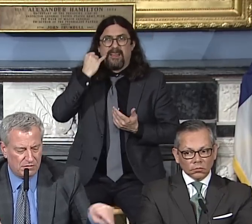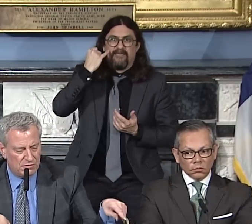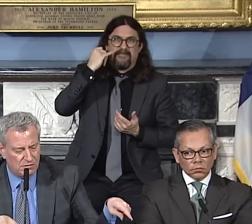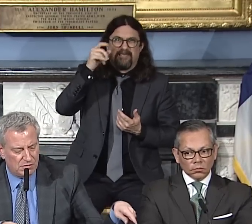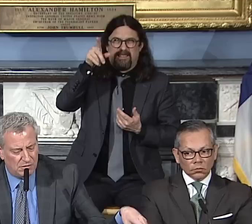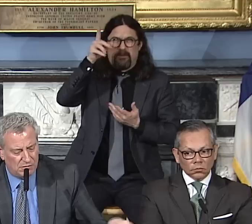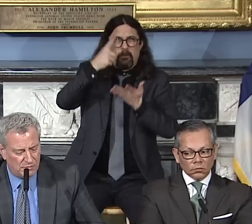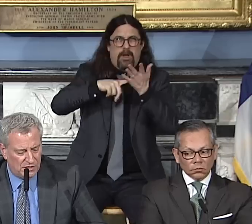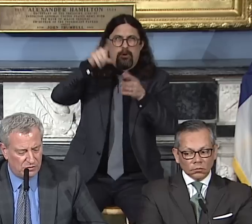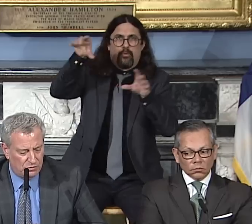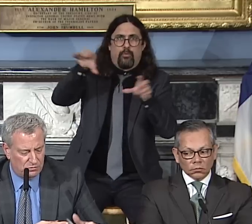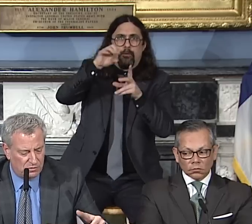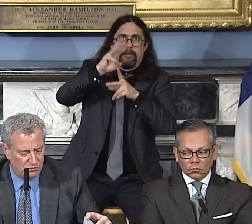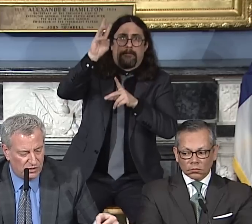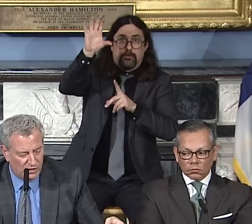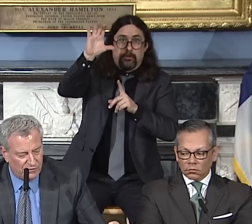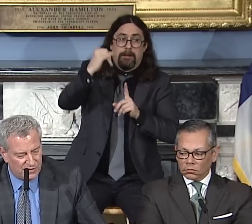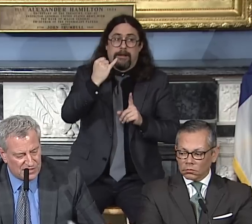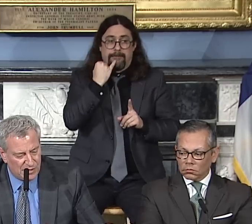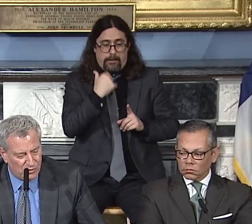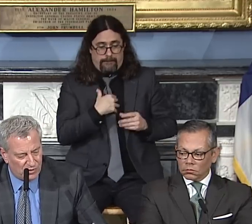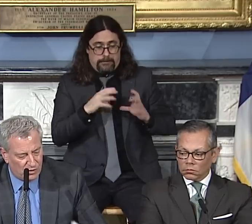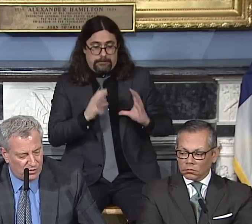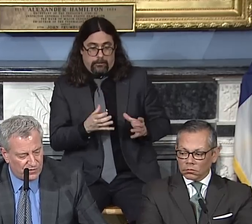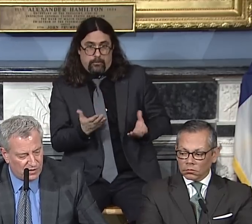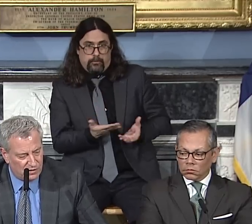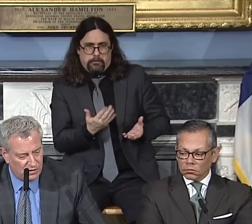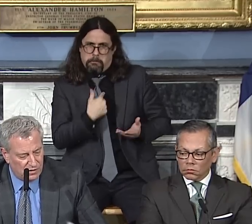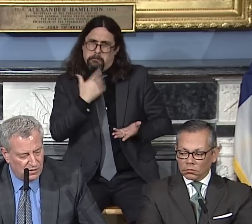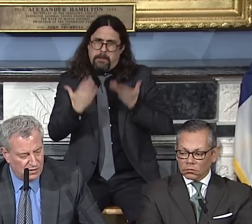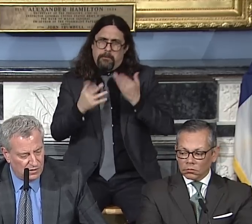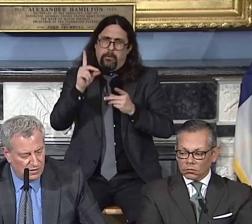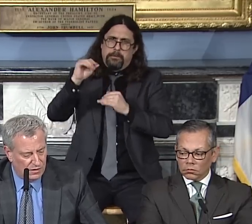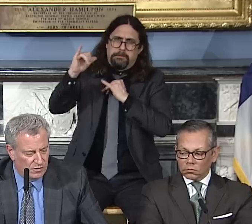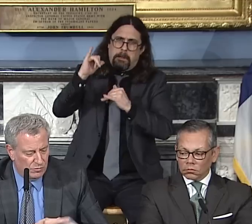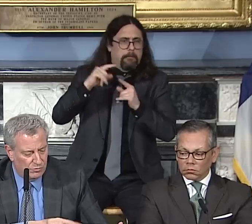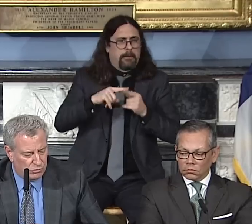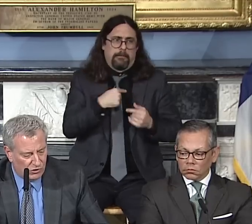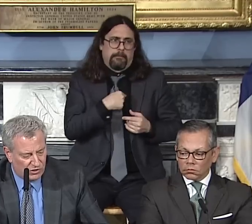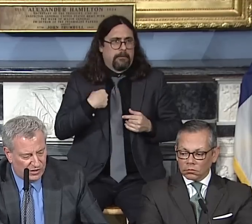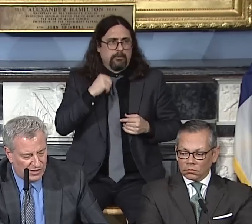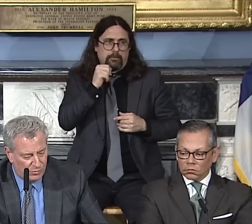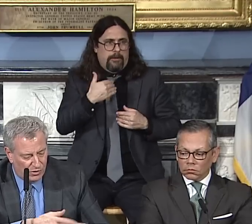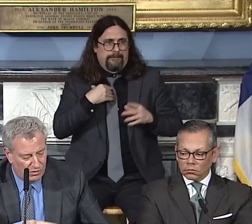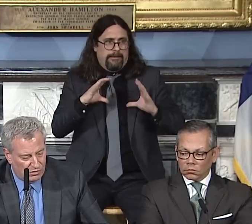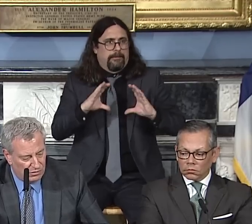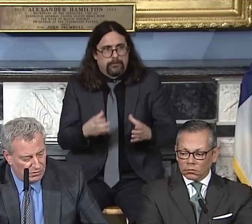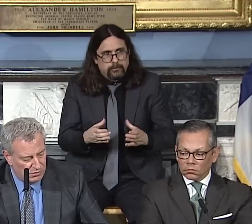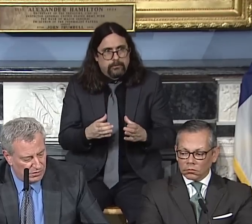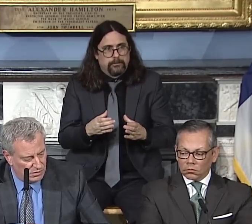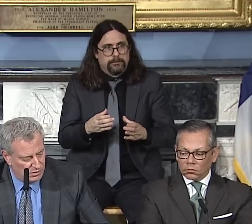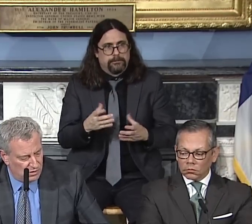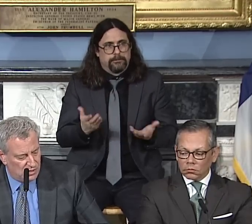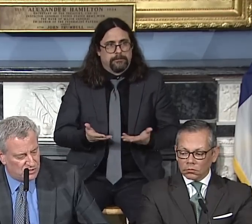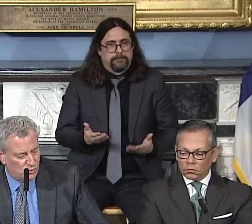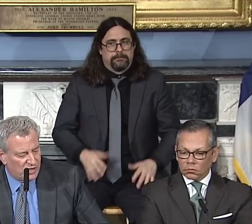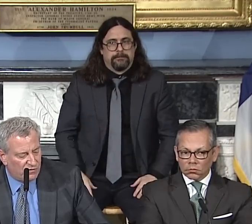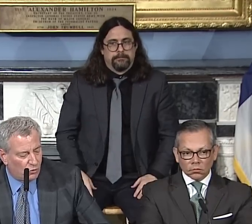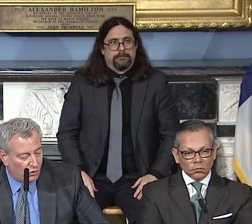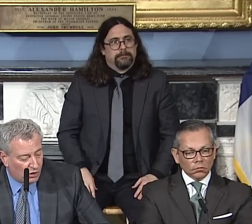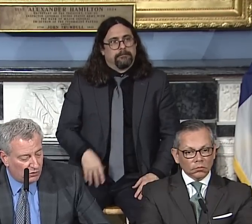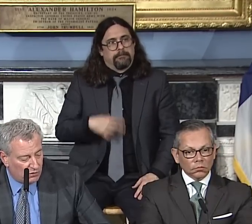got, let me do a real life example. If the Brooklyn number